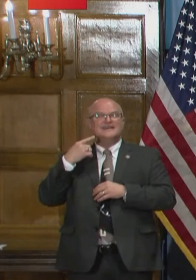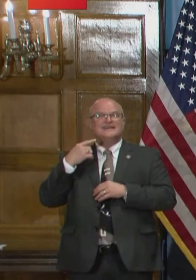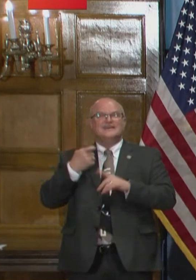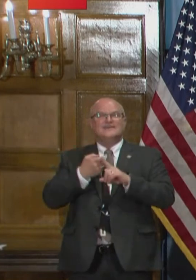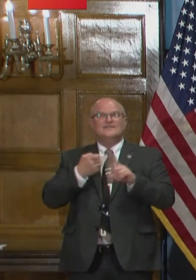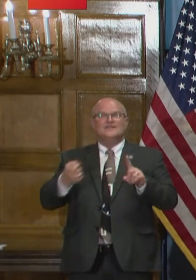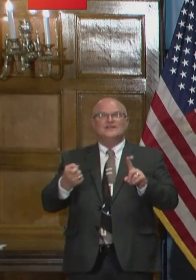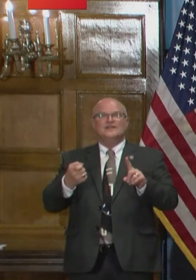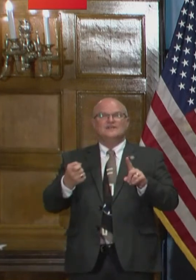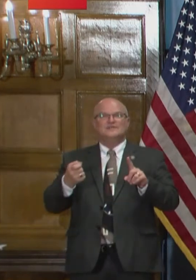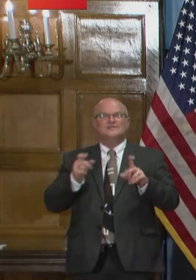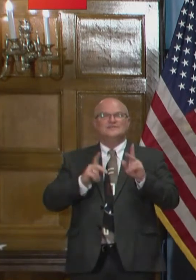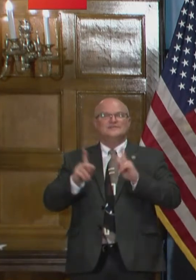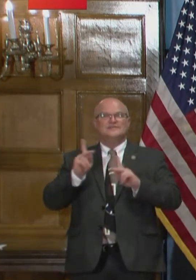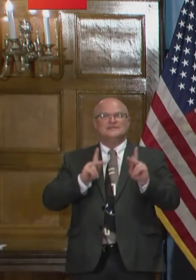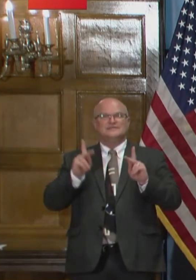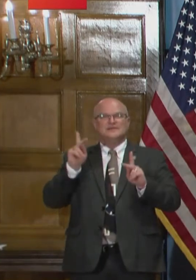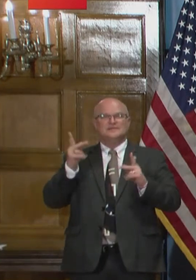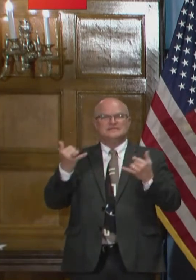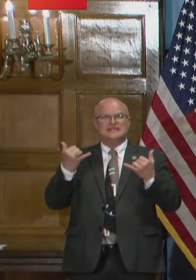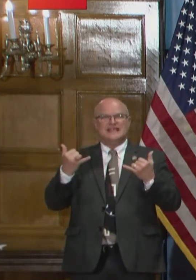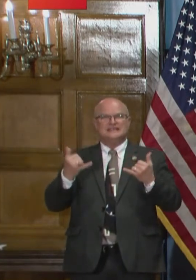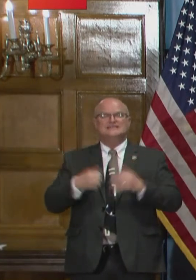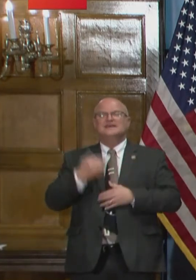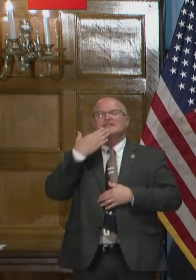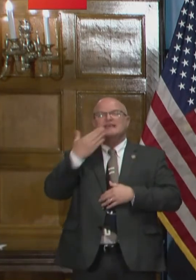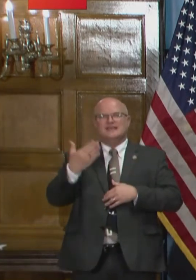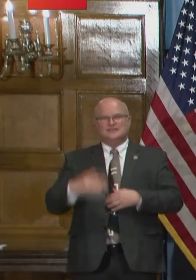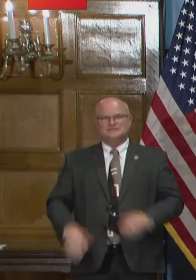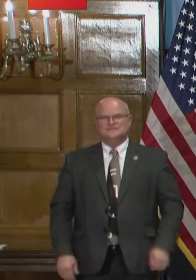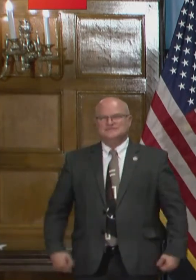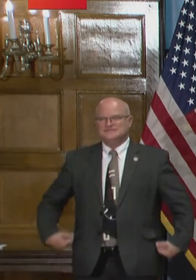from our good colleagues today. Thank you.